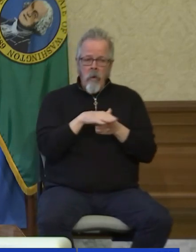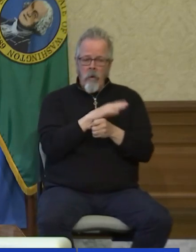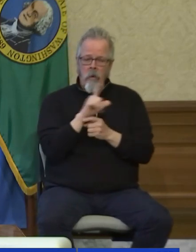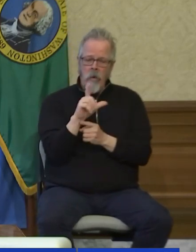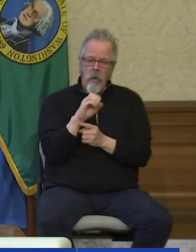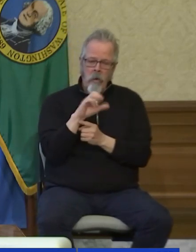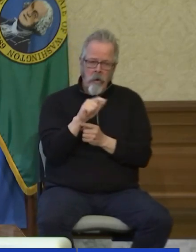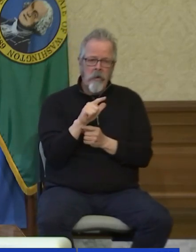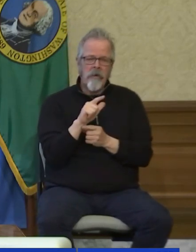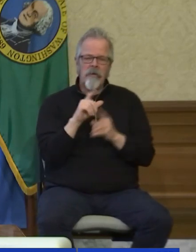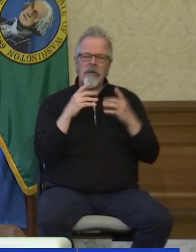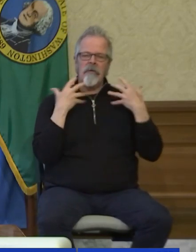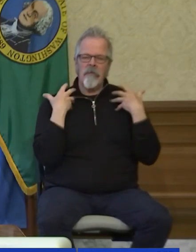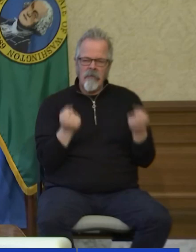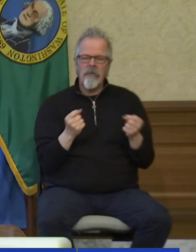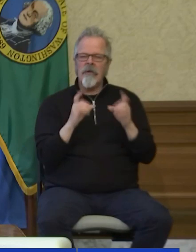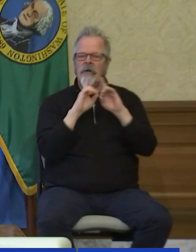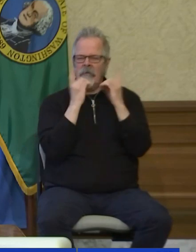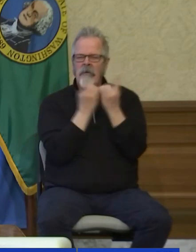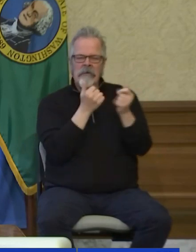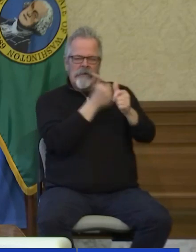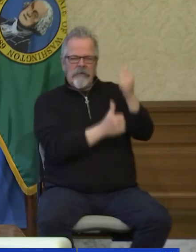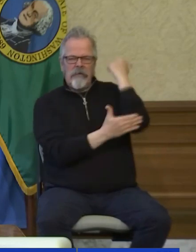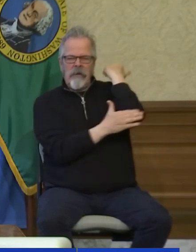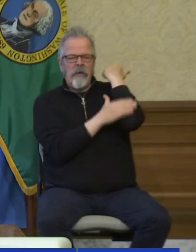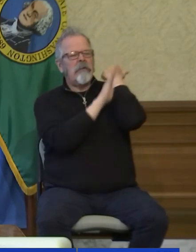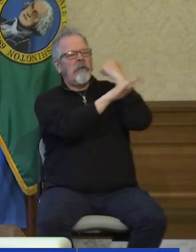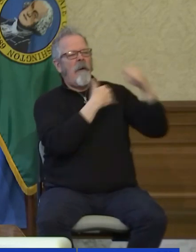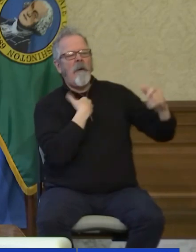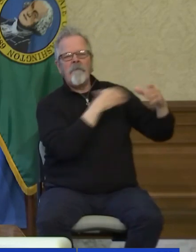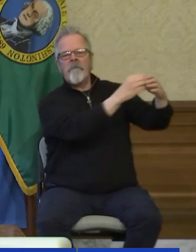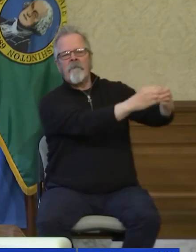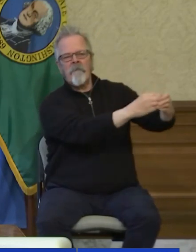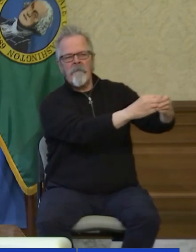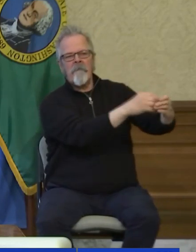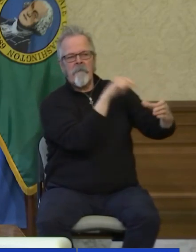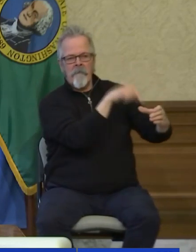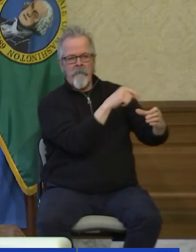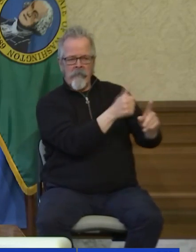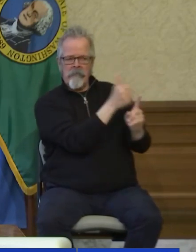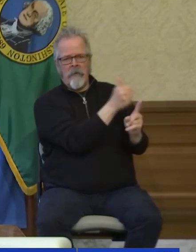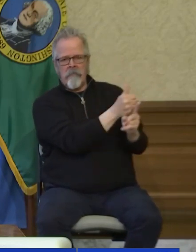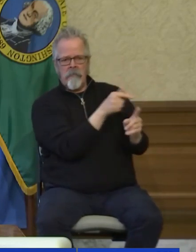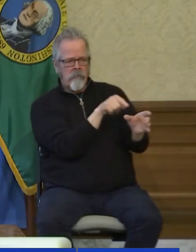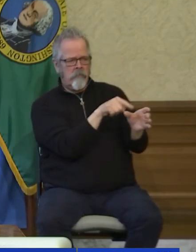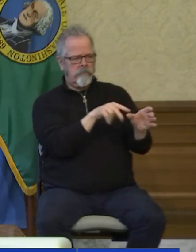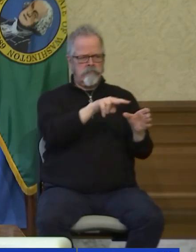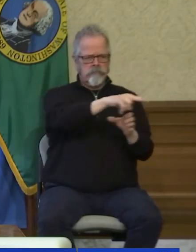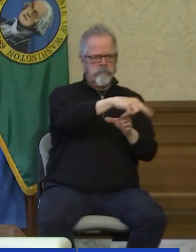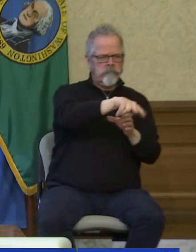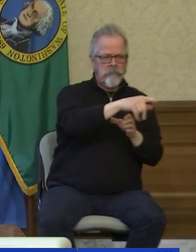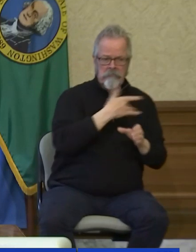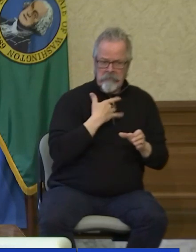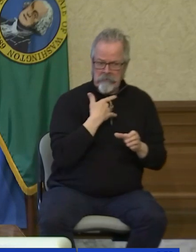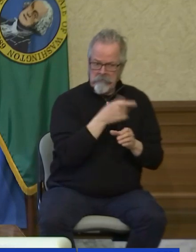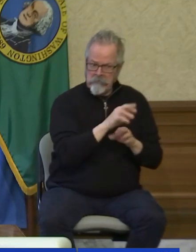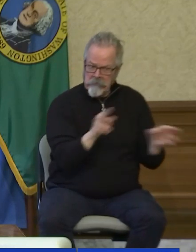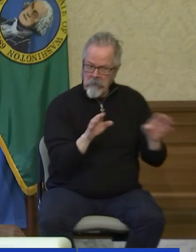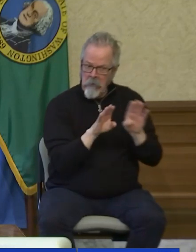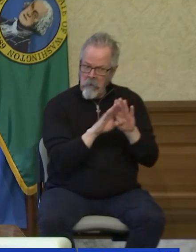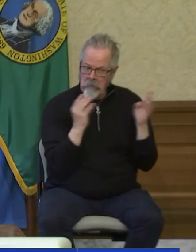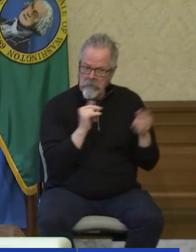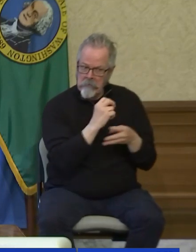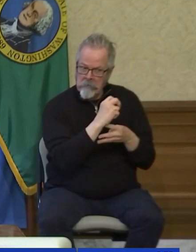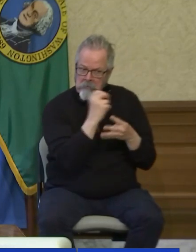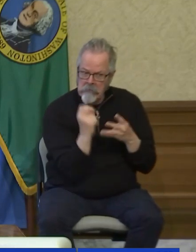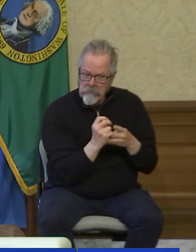whether they would like to move to the next stage, stage 2. If they decide they would like to do that, they'll forward